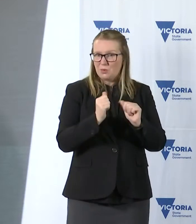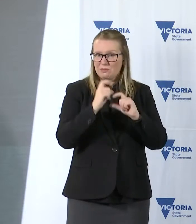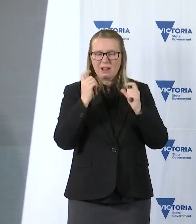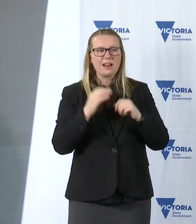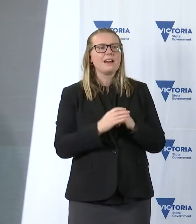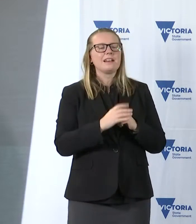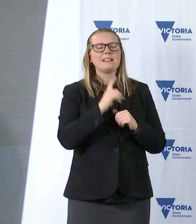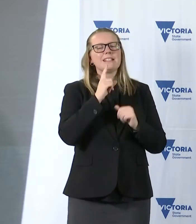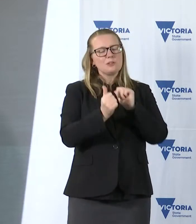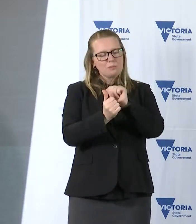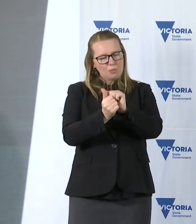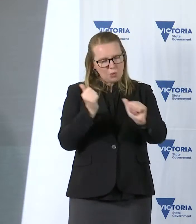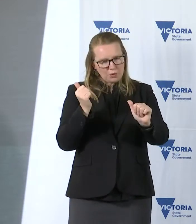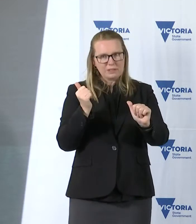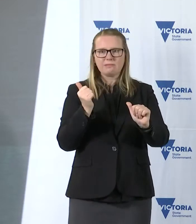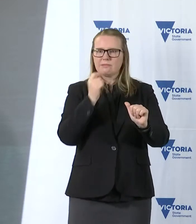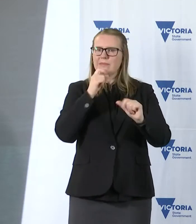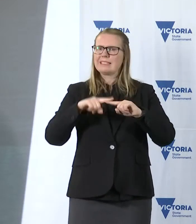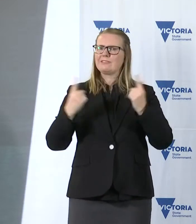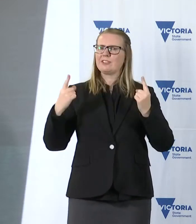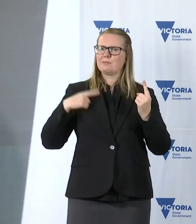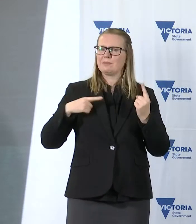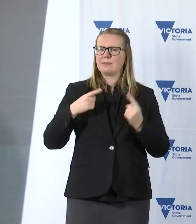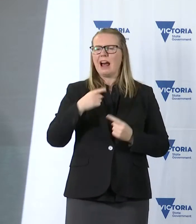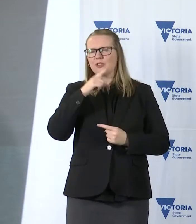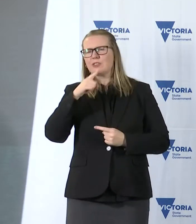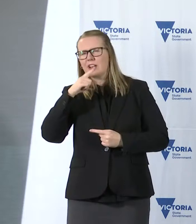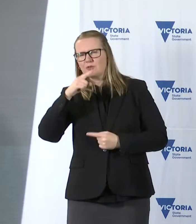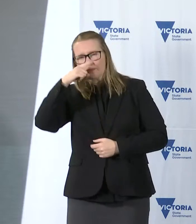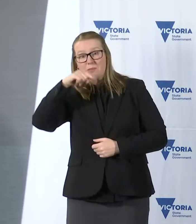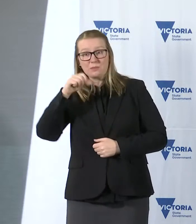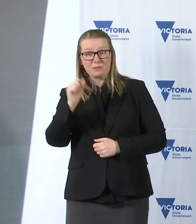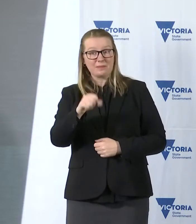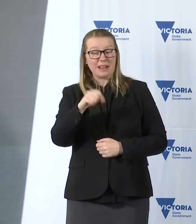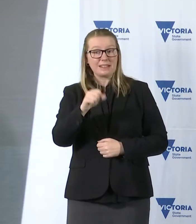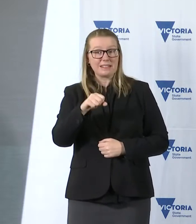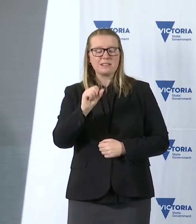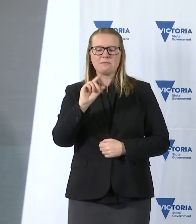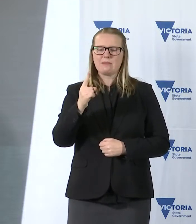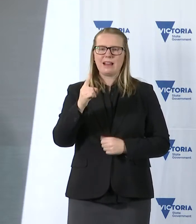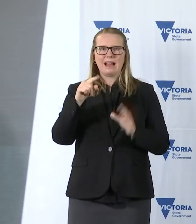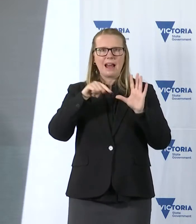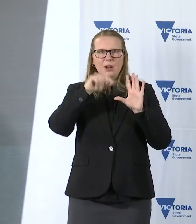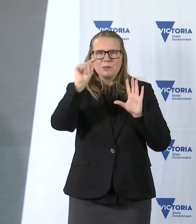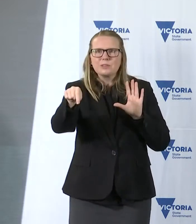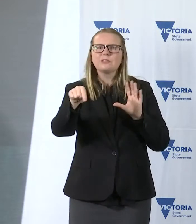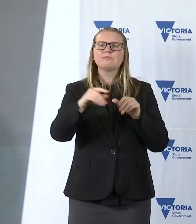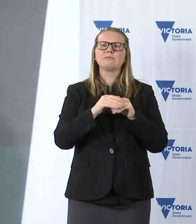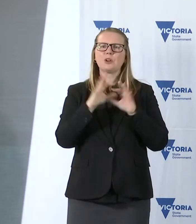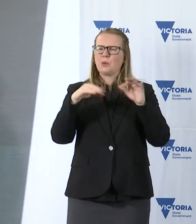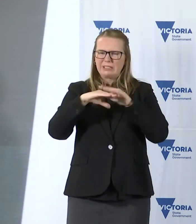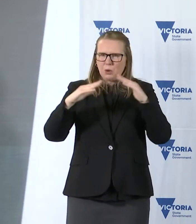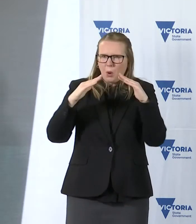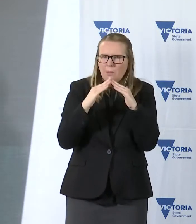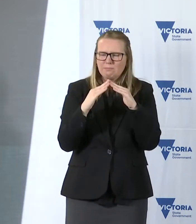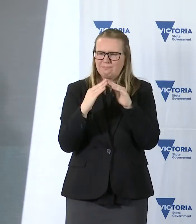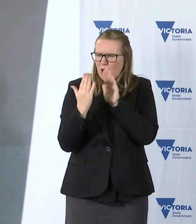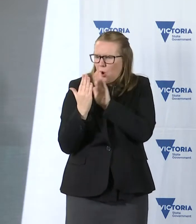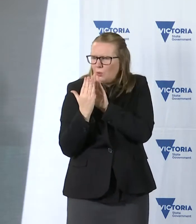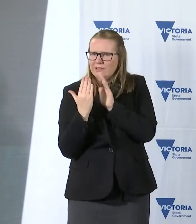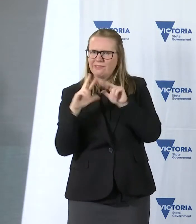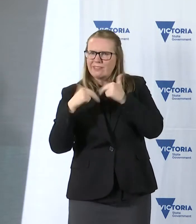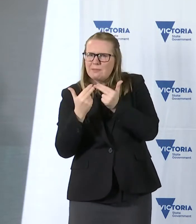million households. Sport will happen with hundreds of people, understand that, but it is outdoors by and large,